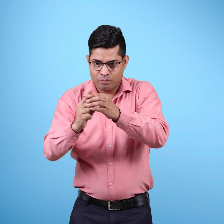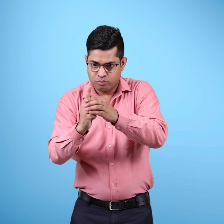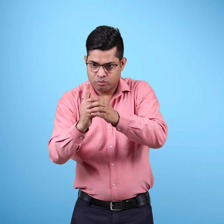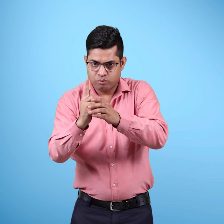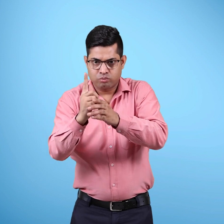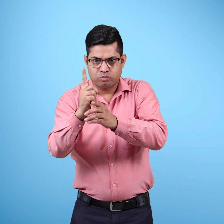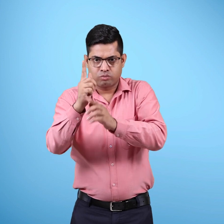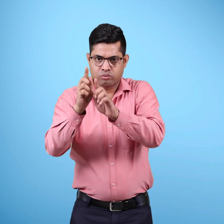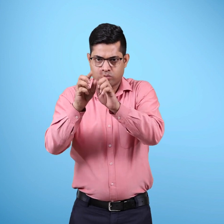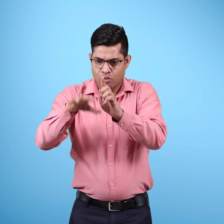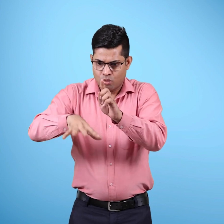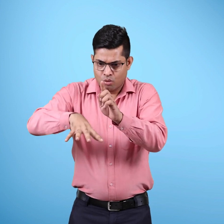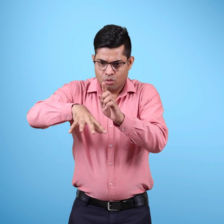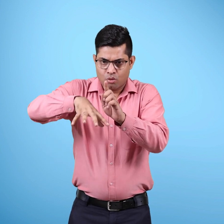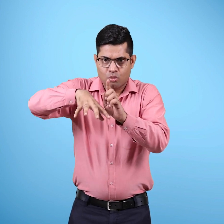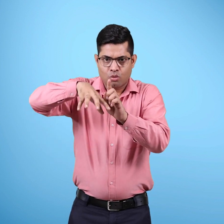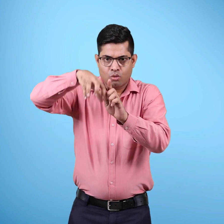the color rises in the stem.